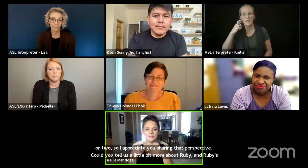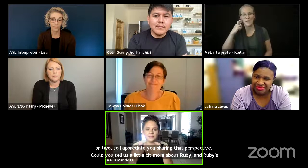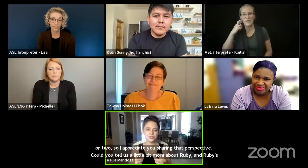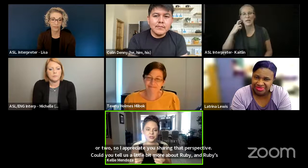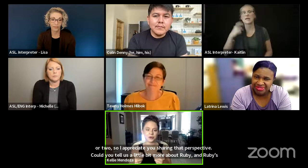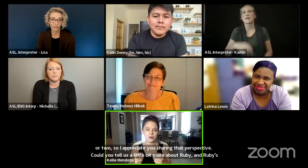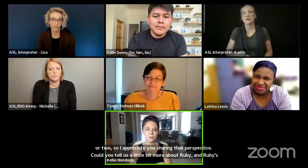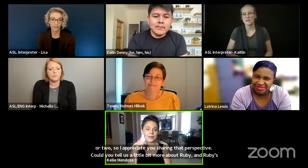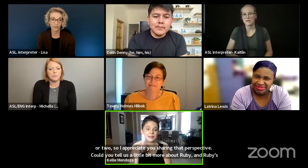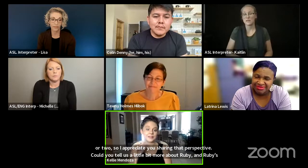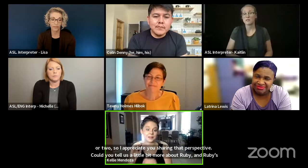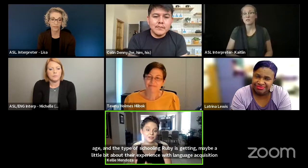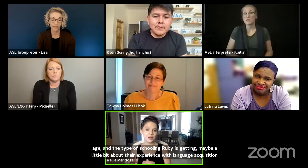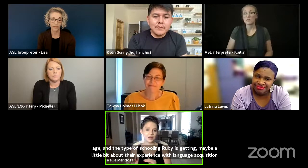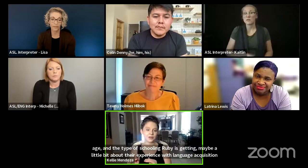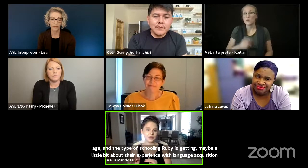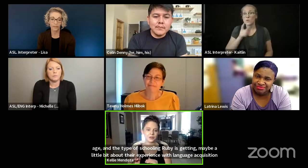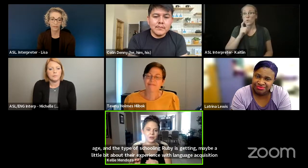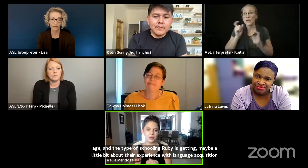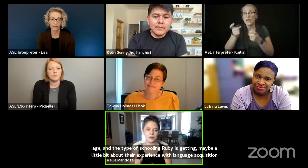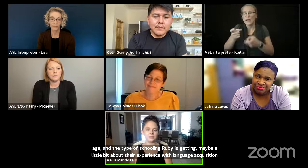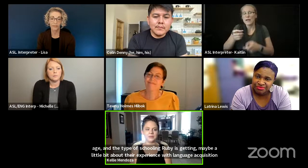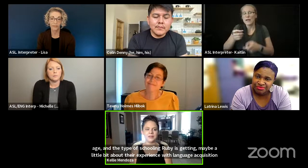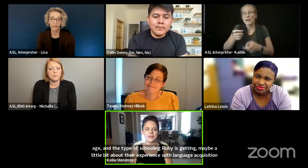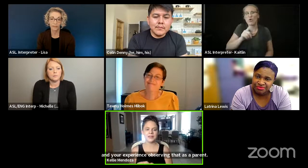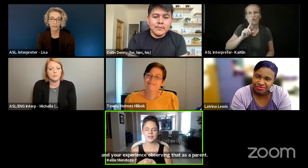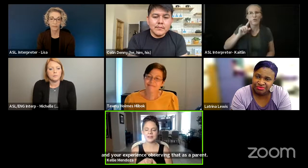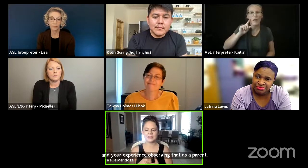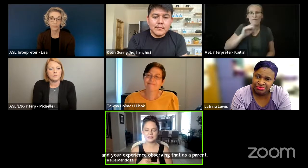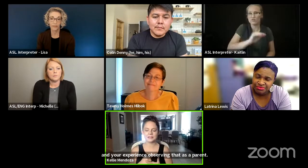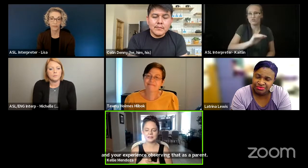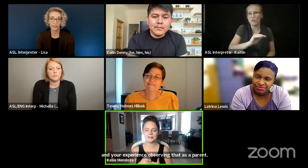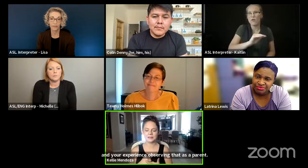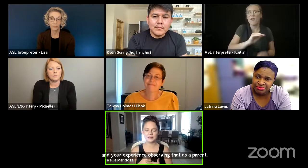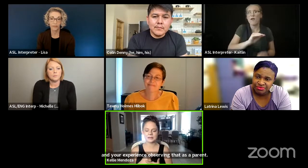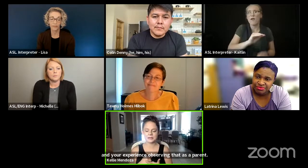was given to her by a deaf child.